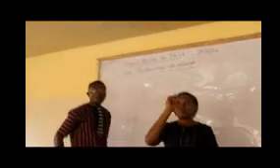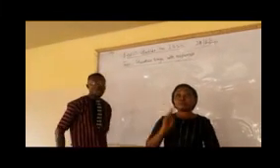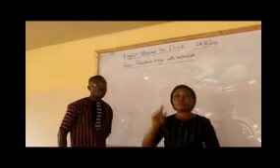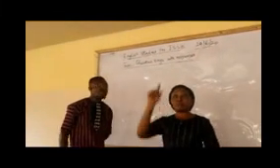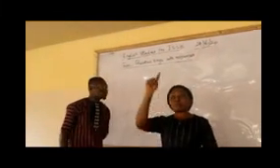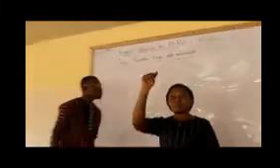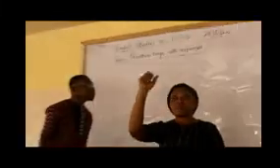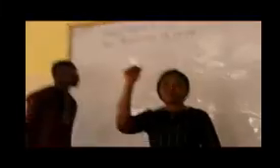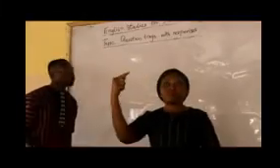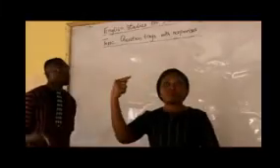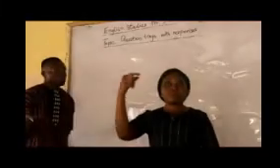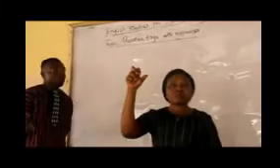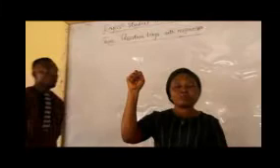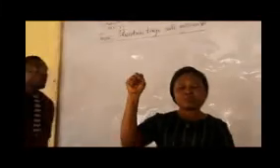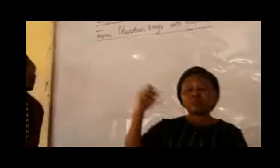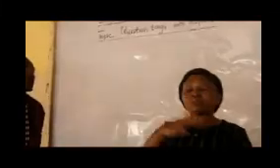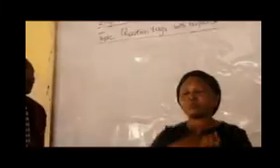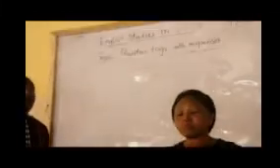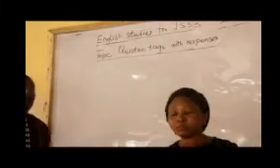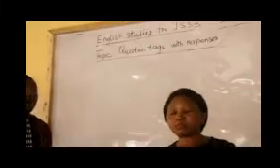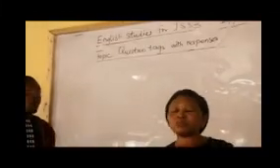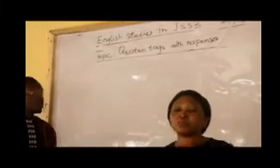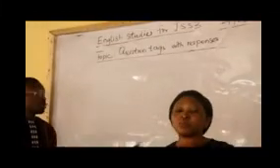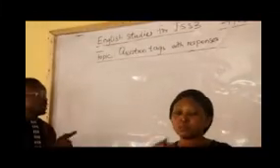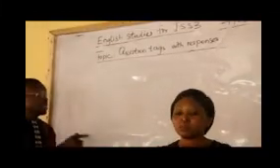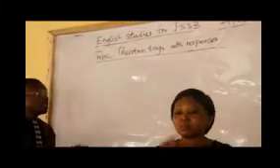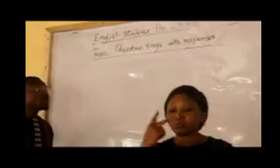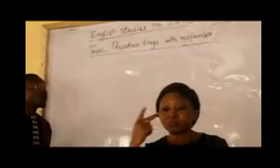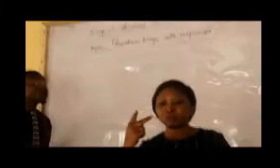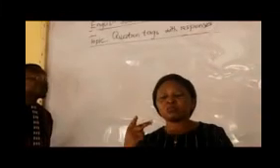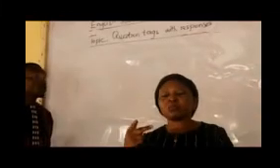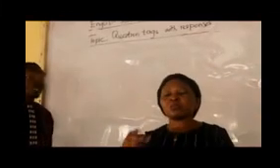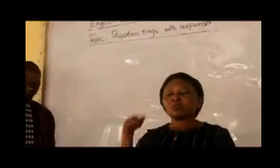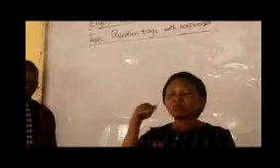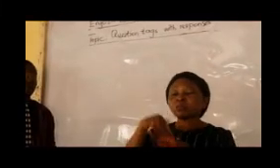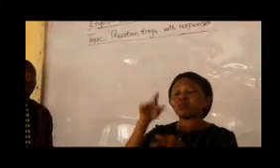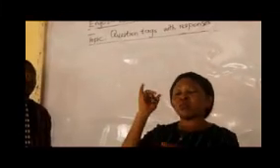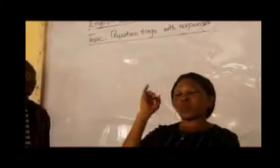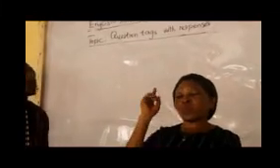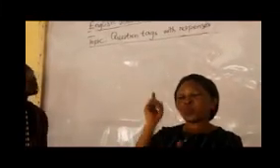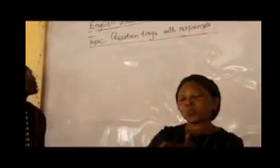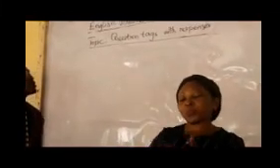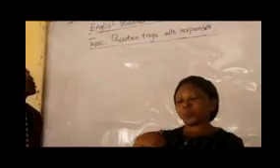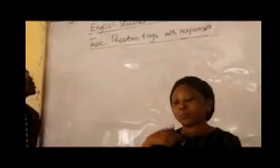and we looked at what we can call the meaning of question tags.